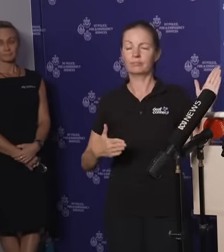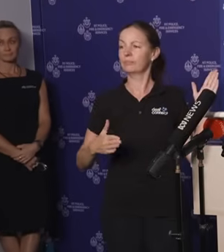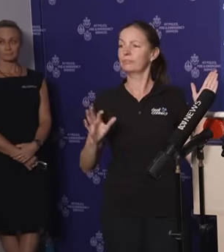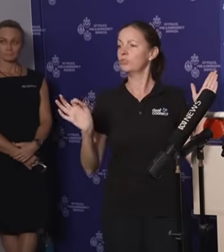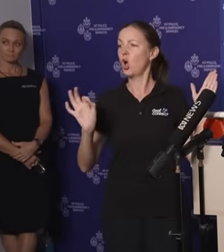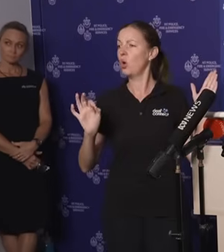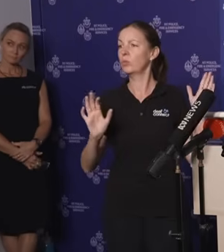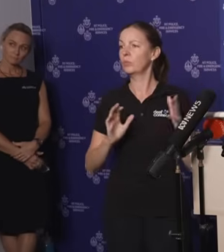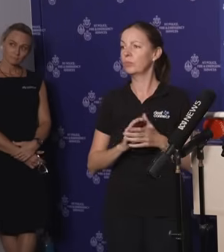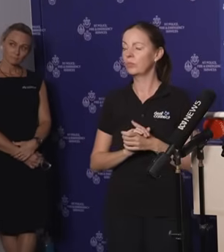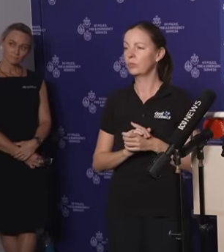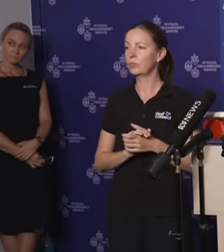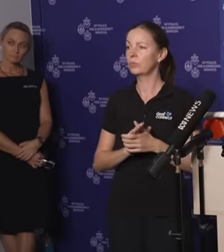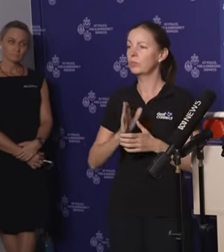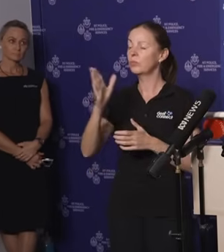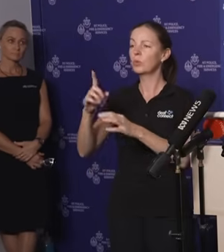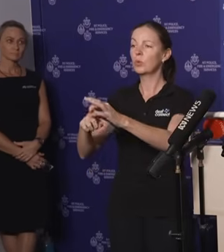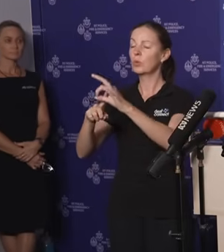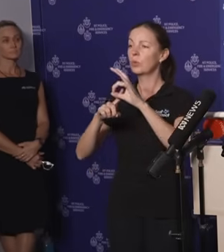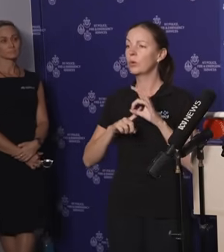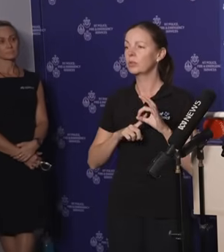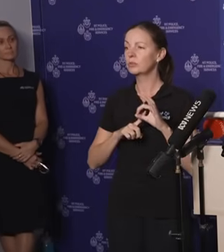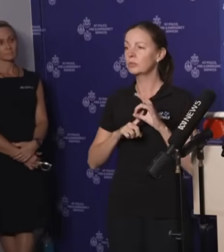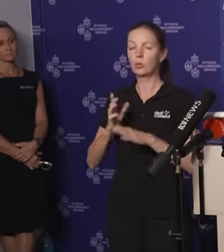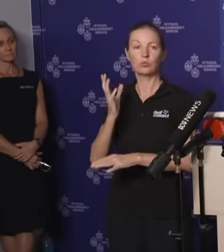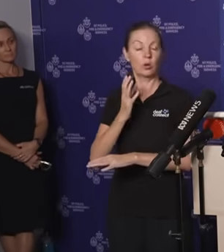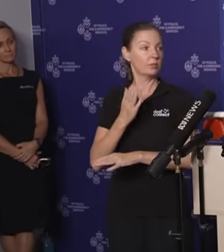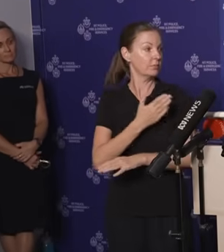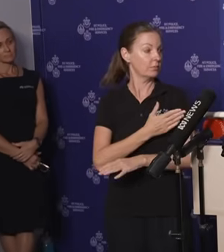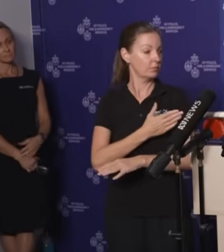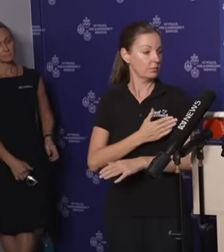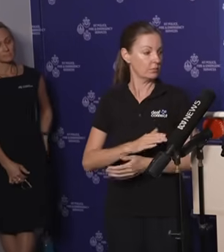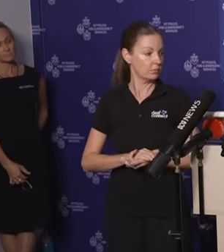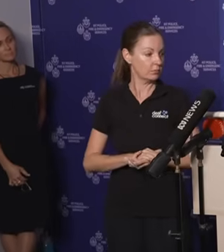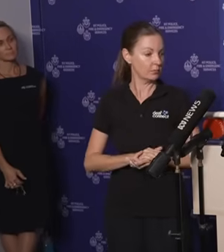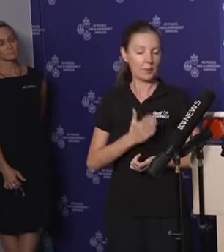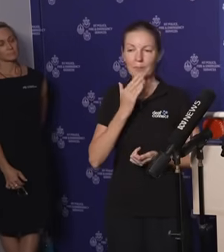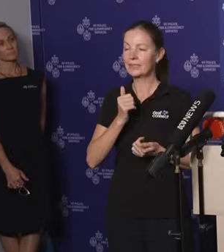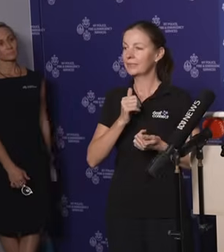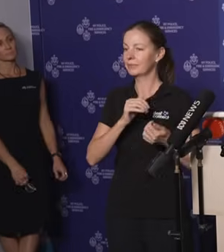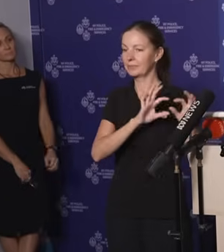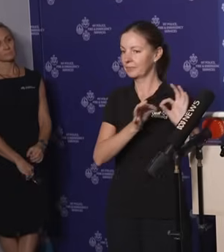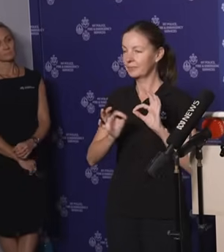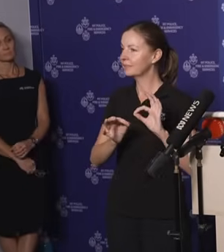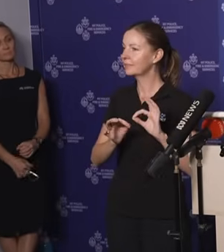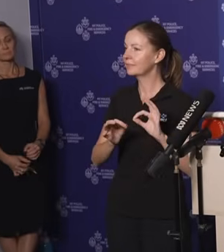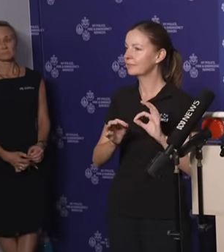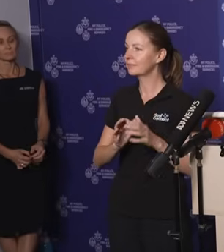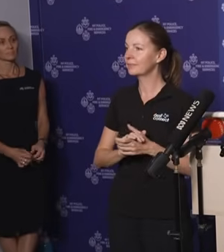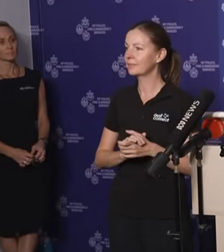Why are the shelters not opening? We're not at. Sorry. Do I have to? Yes, please. So Can you repeat that